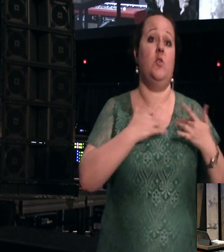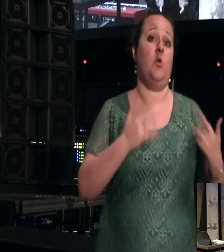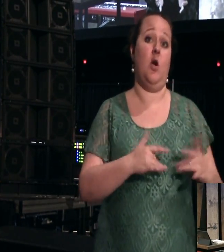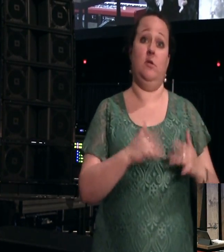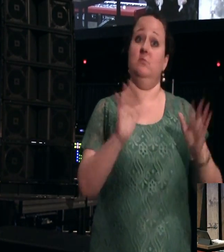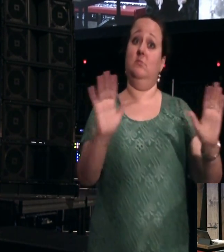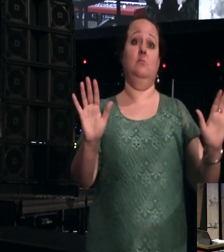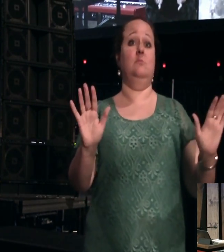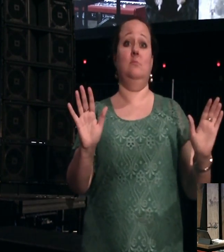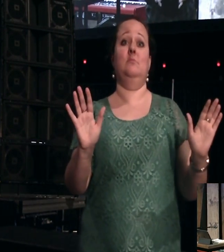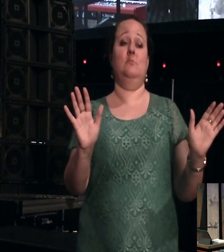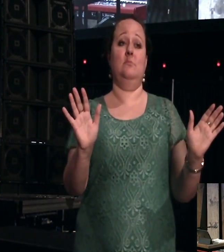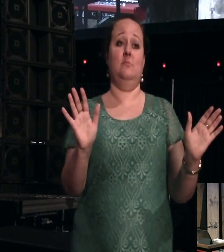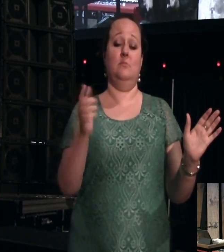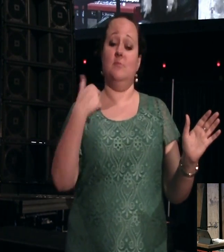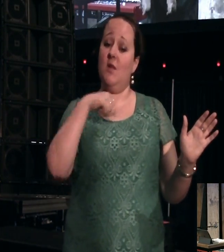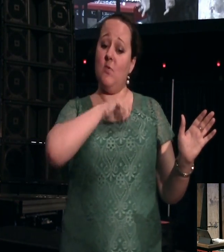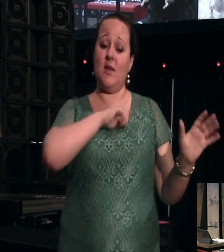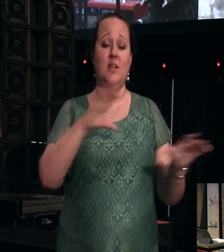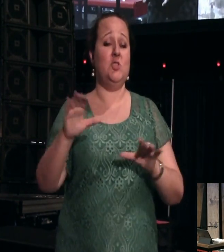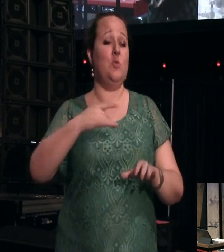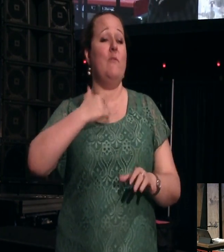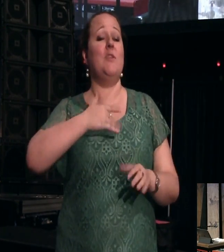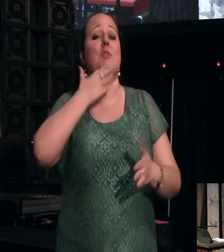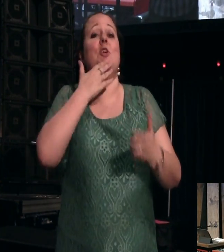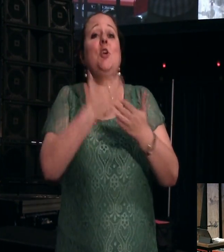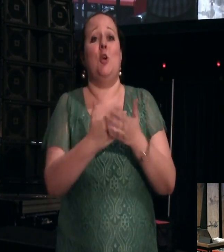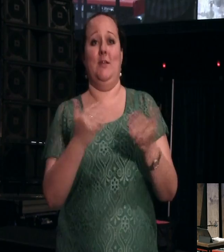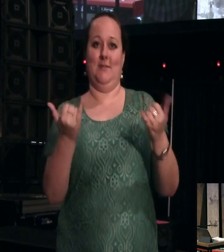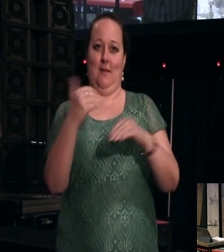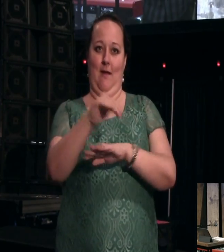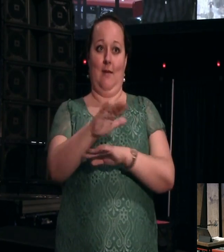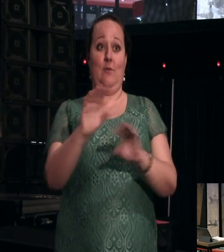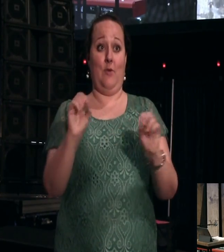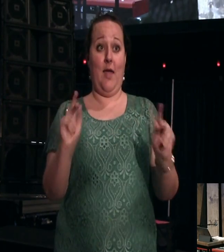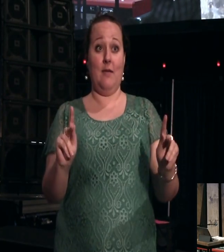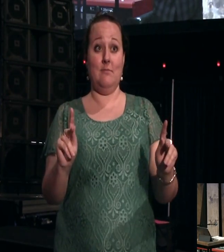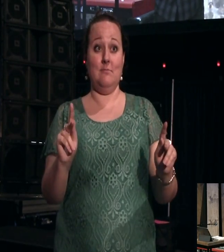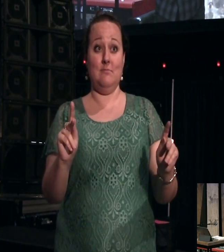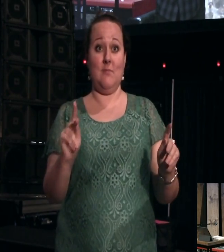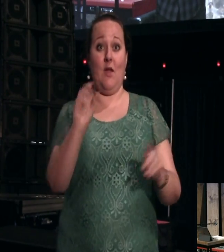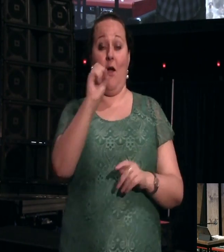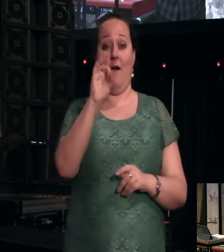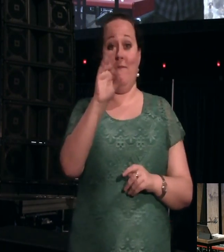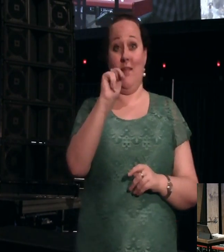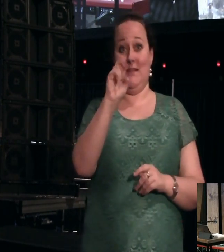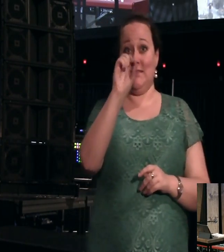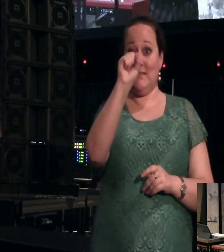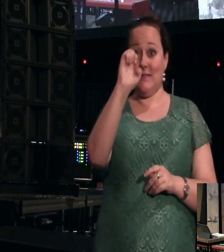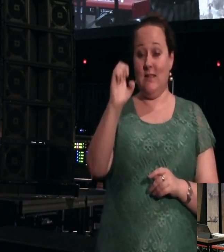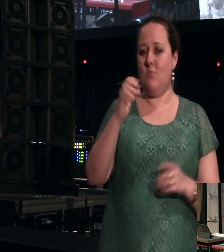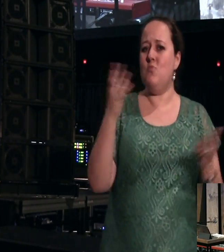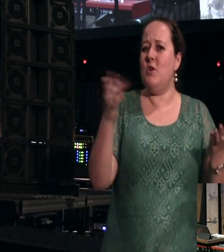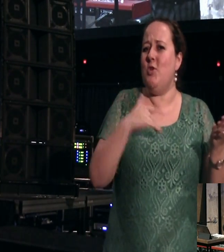plan. We're going to follow our hearts. We're going to do what feels good. So,